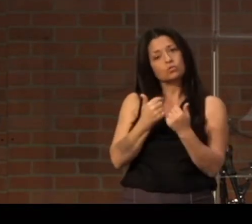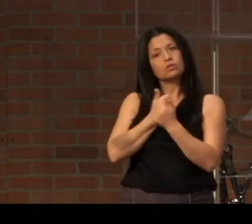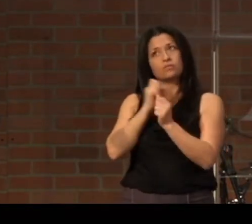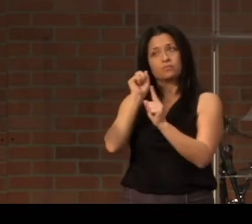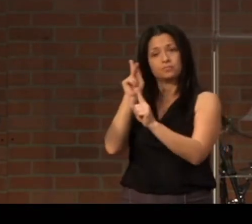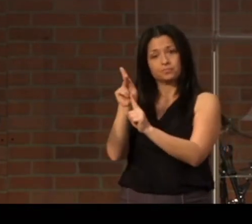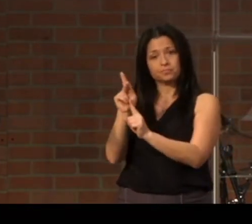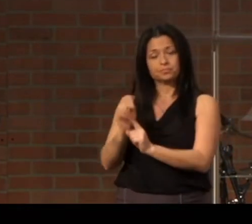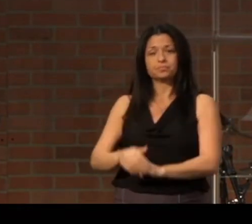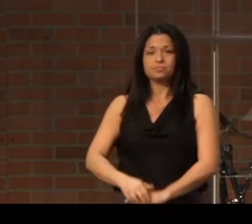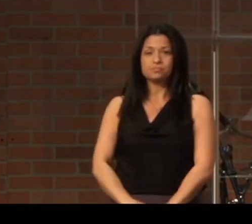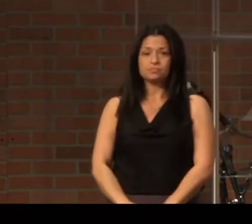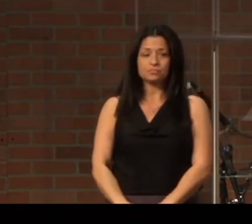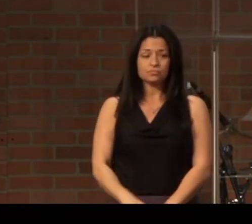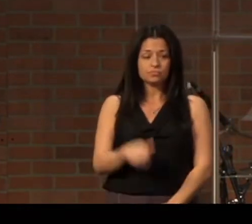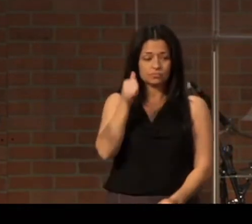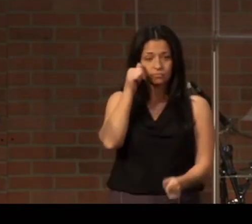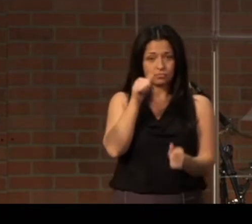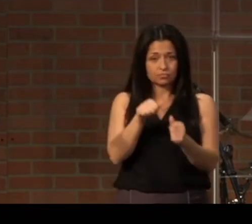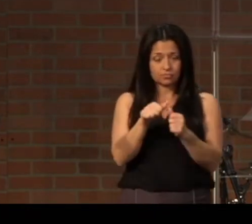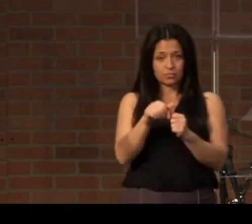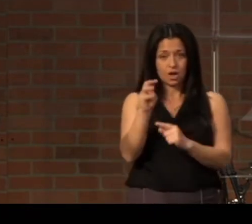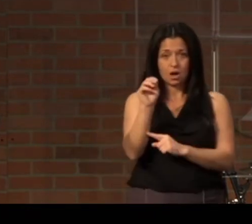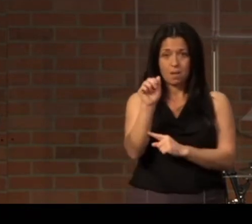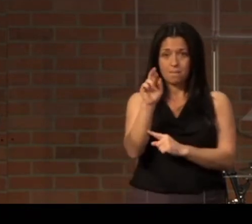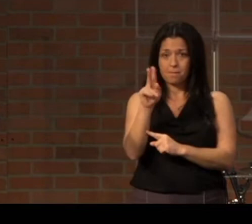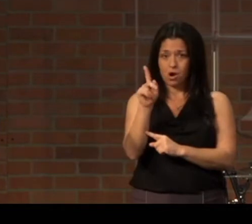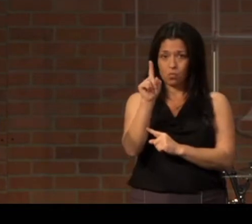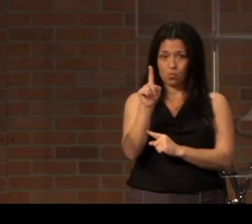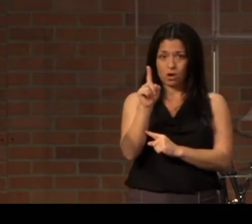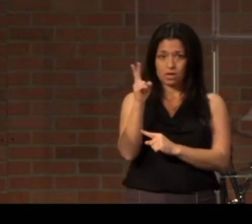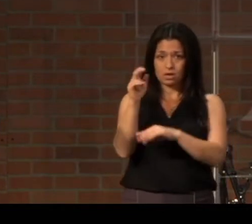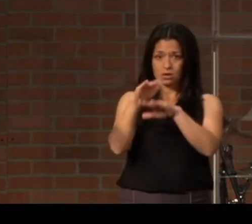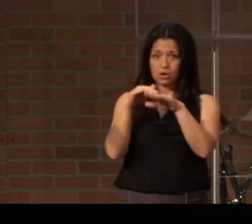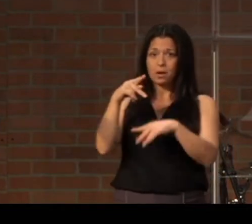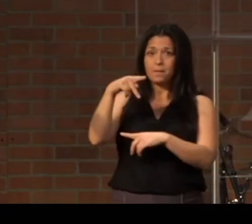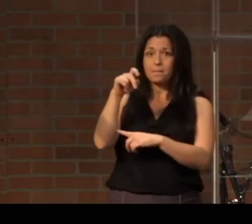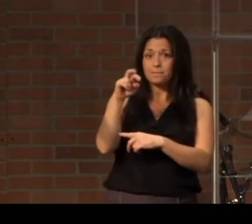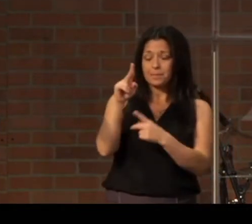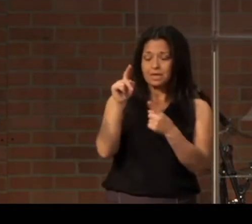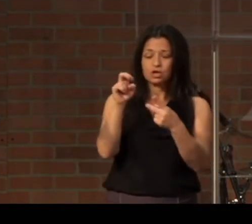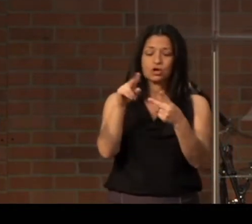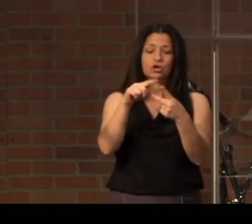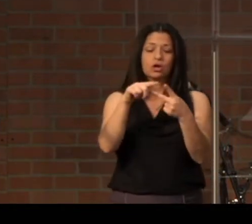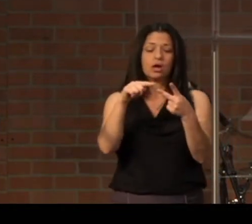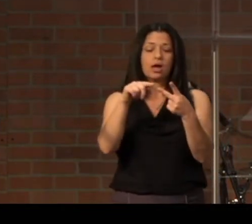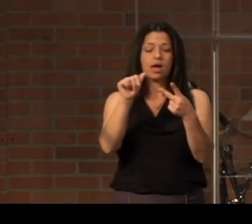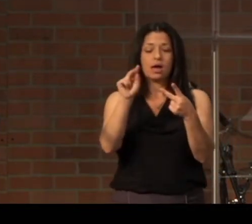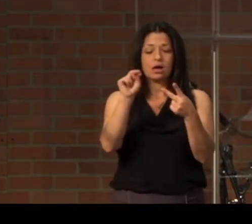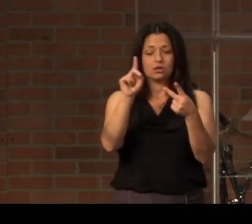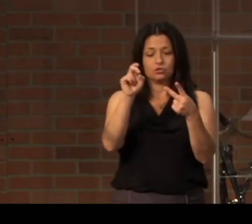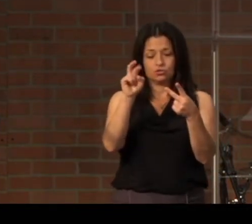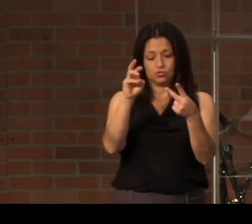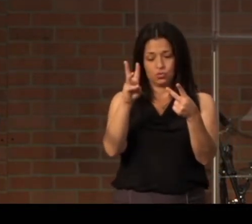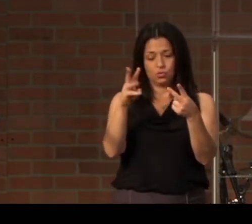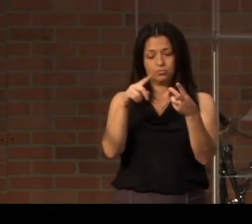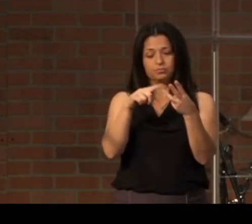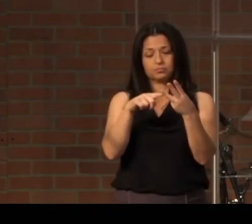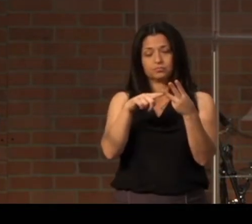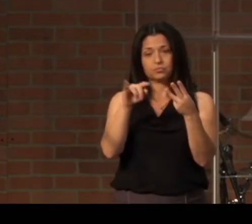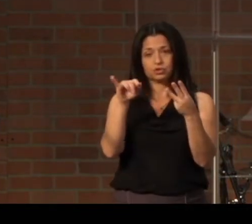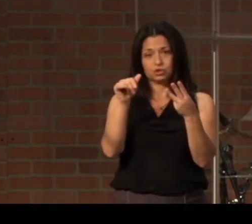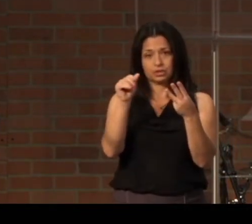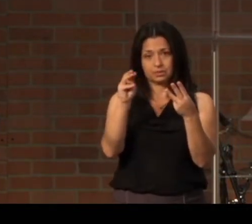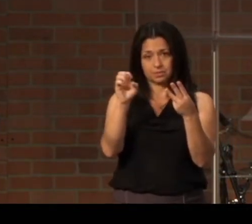Remember back in Mark 1, Jesus calls Peter and Andrew, James and John, and he calls them, and then he takes them on a